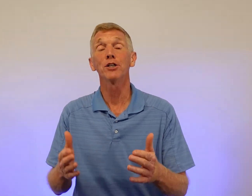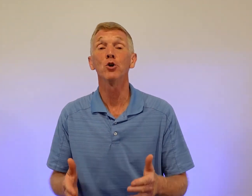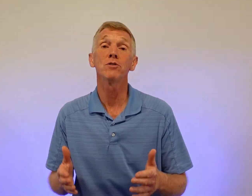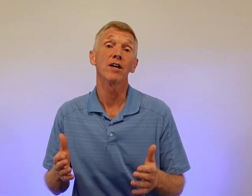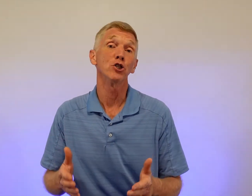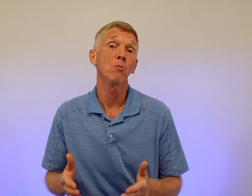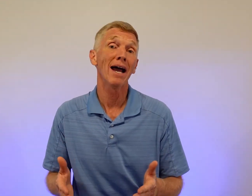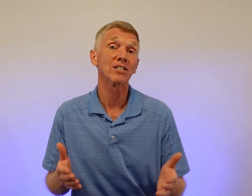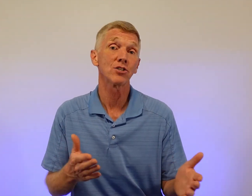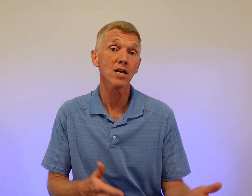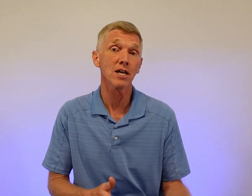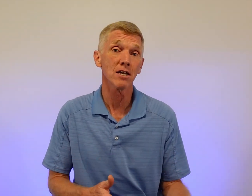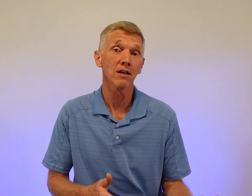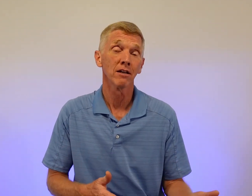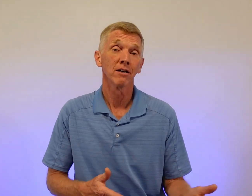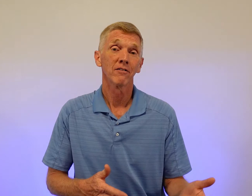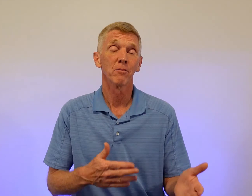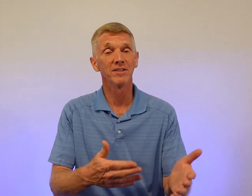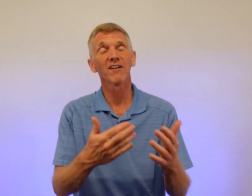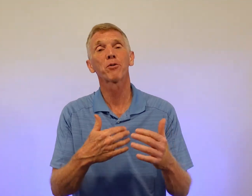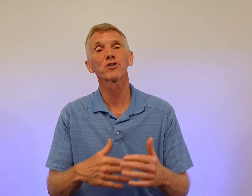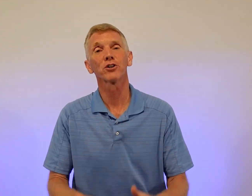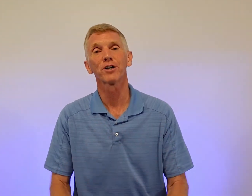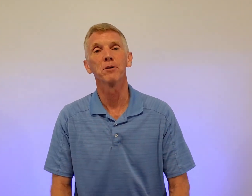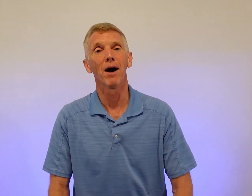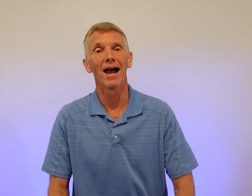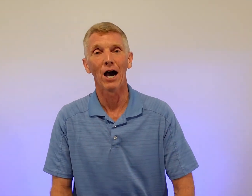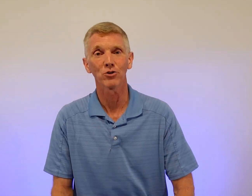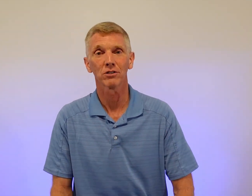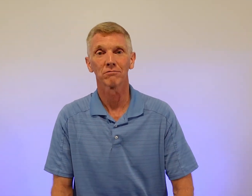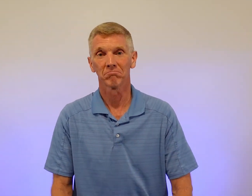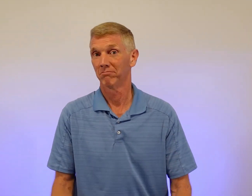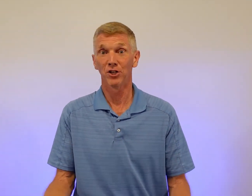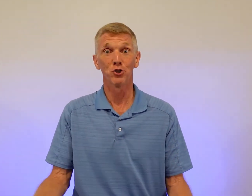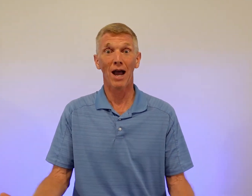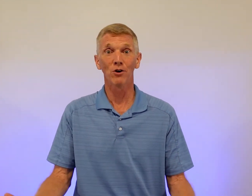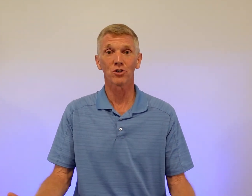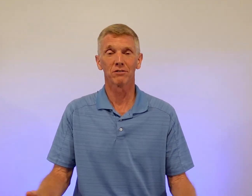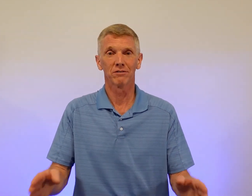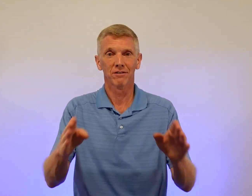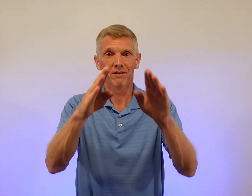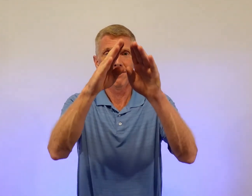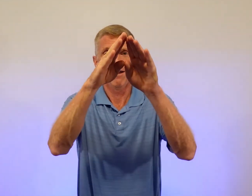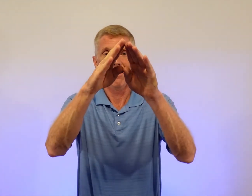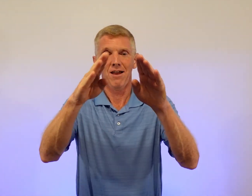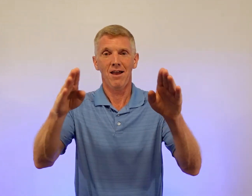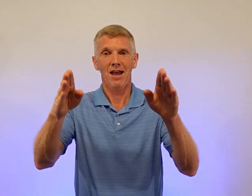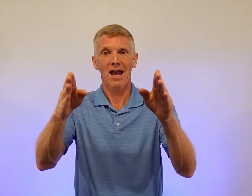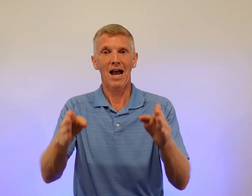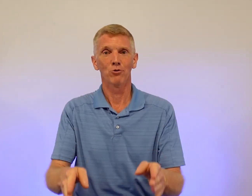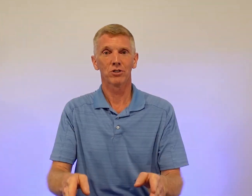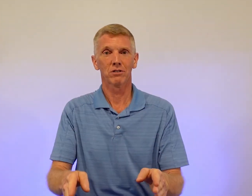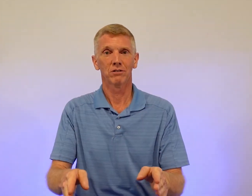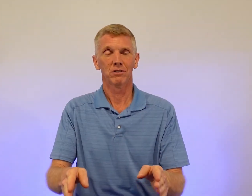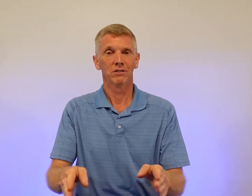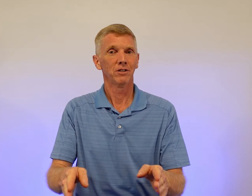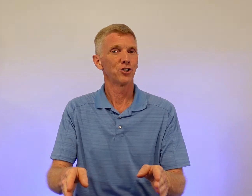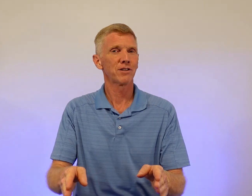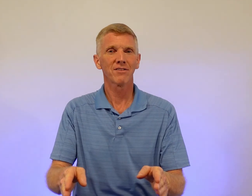use and that you might see from a deaf person looking to buy a house? Let's do house. House. Just think of the